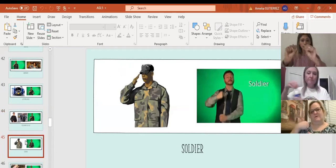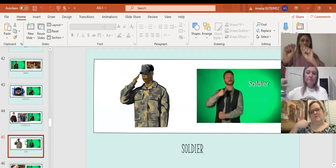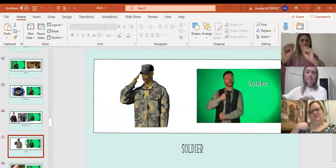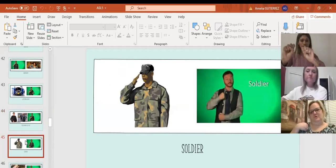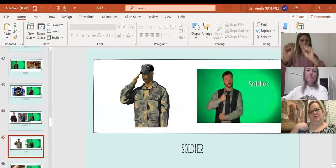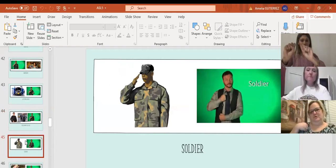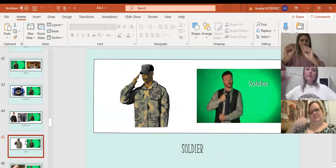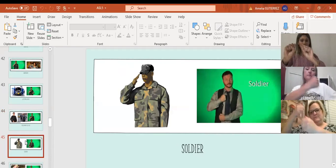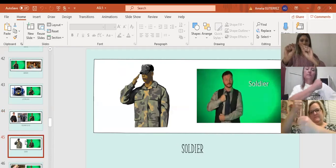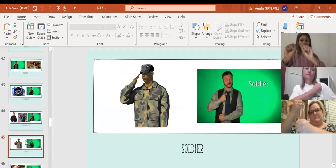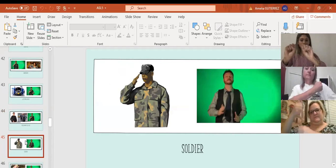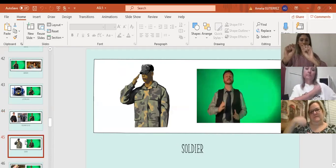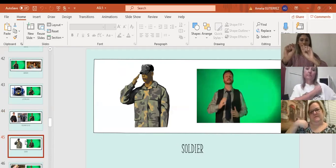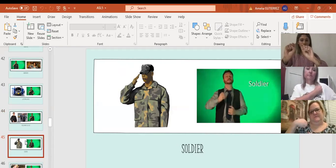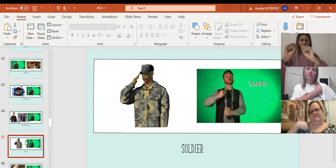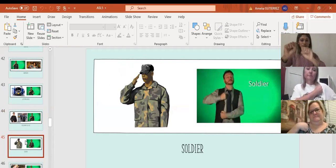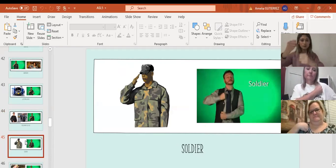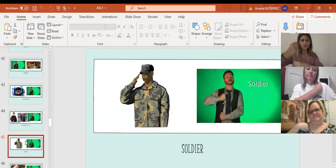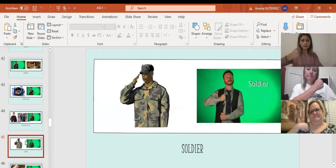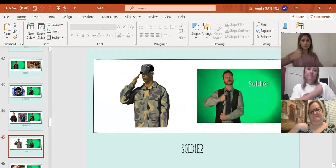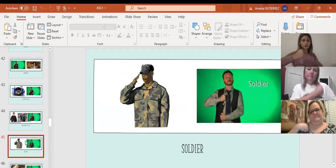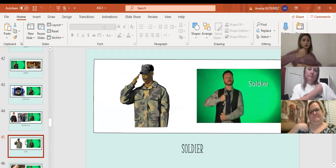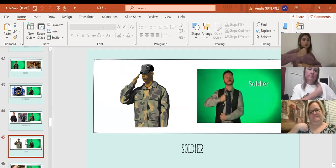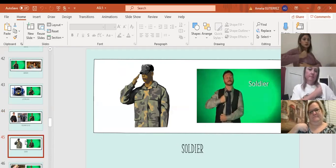A soldier, so it's like.